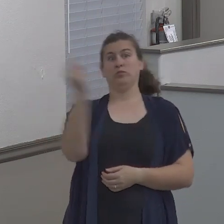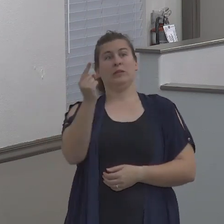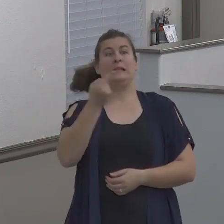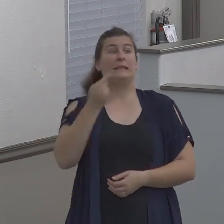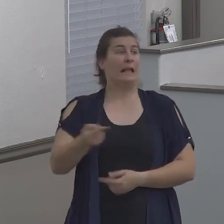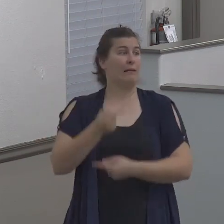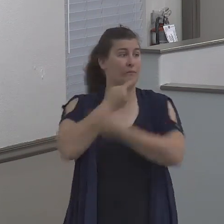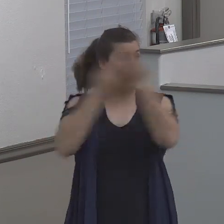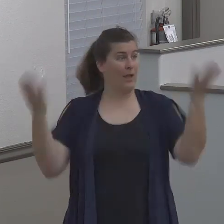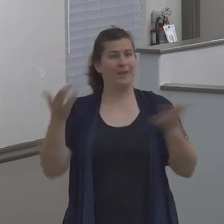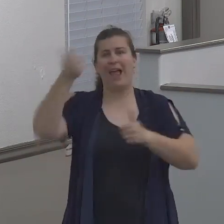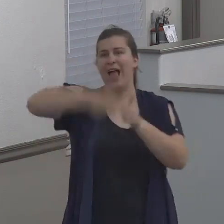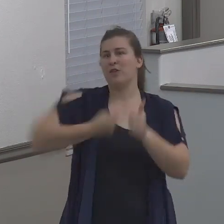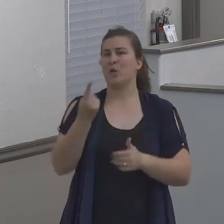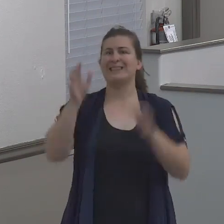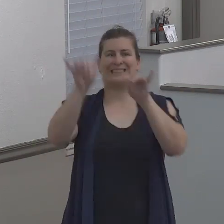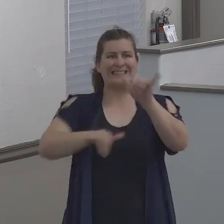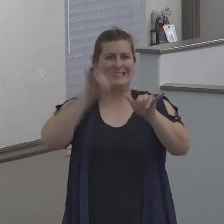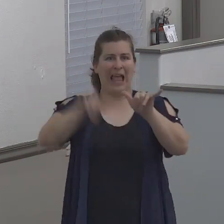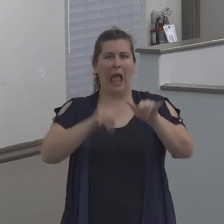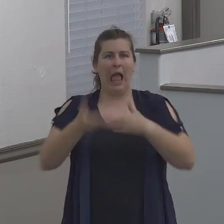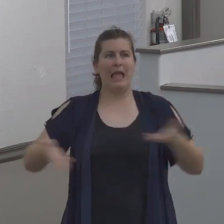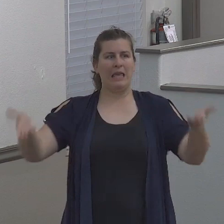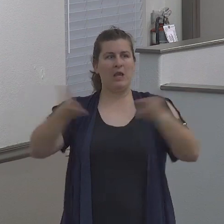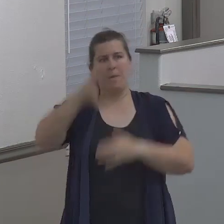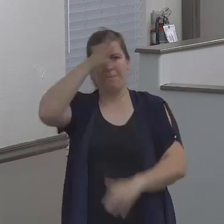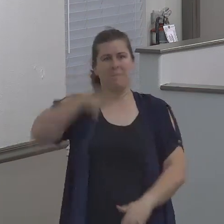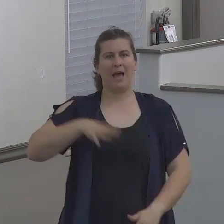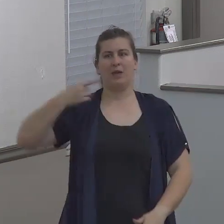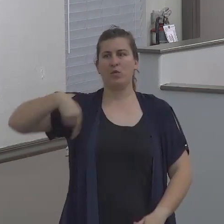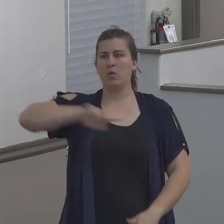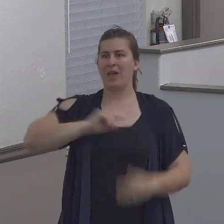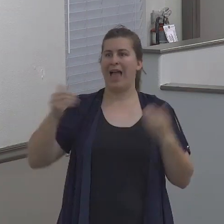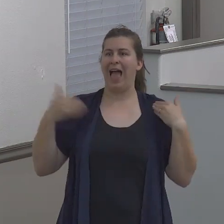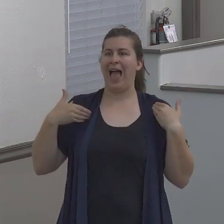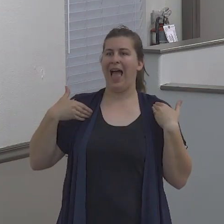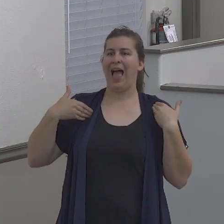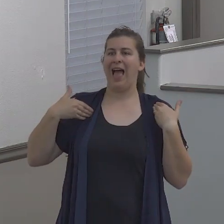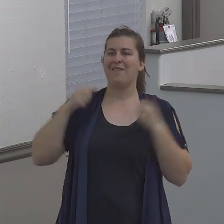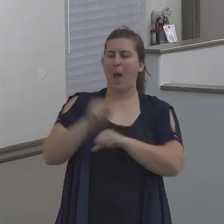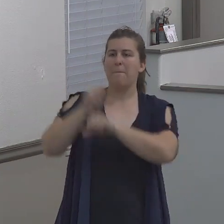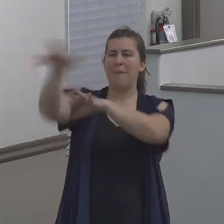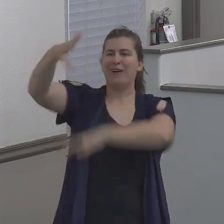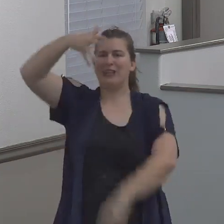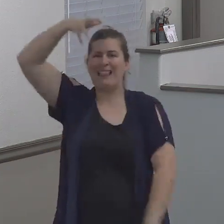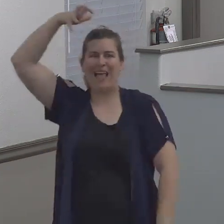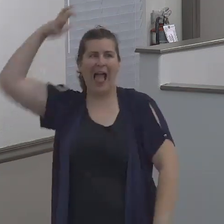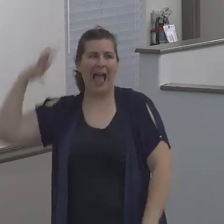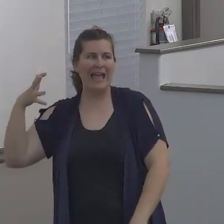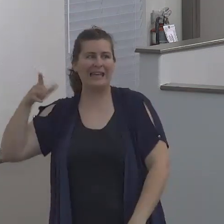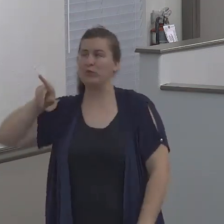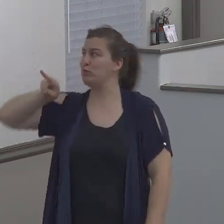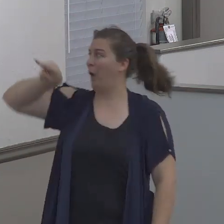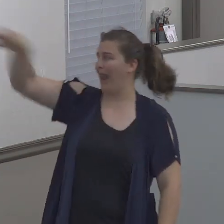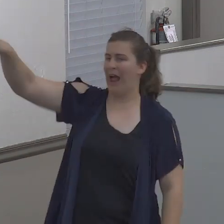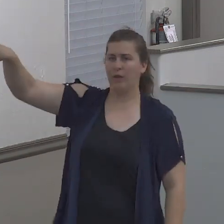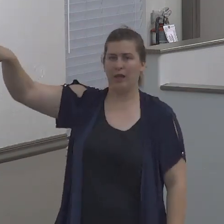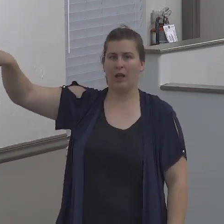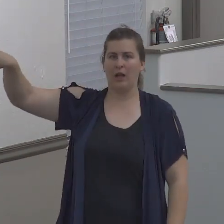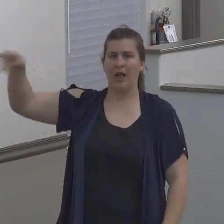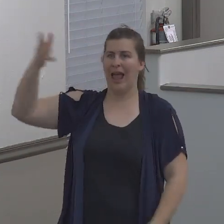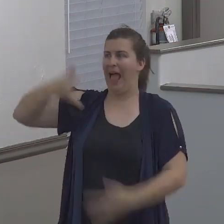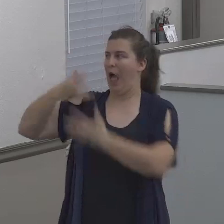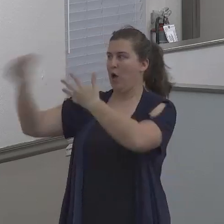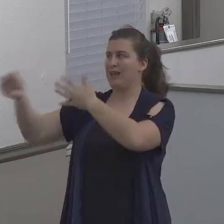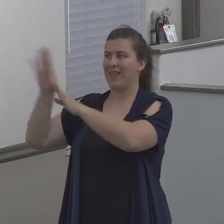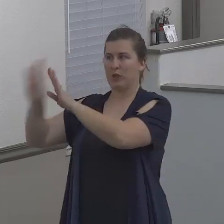security guys ran in here tonight and said, everybody stay in place. Man, we've got a mountain lion. We've